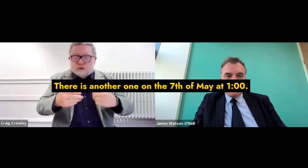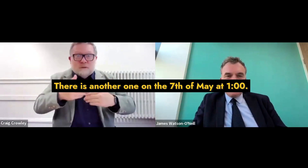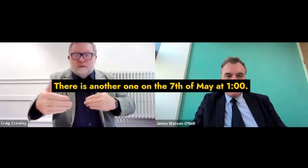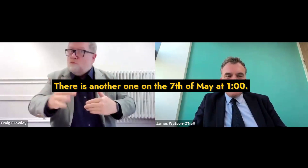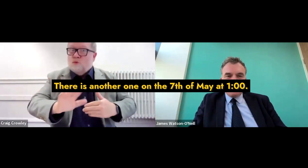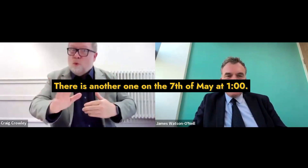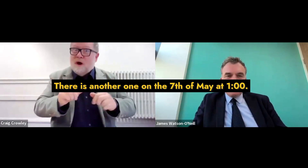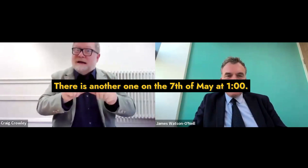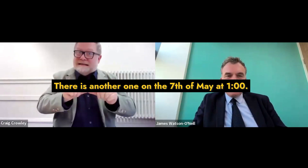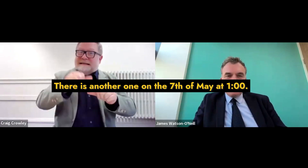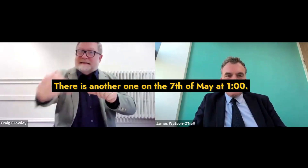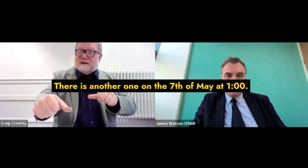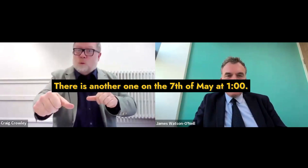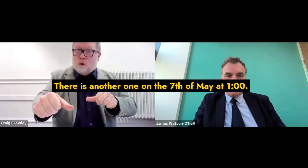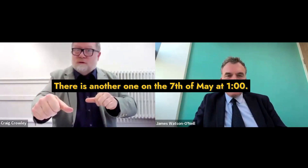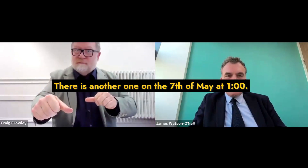this